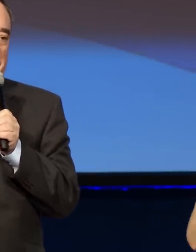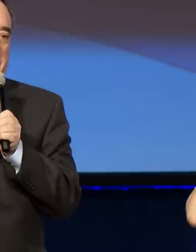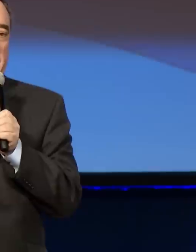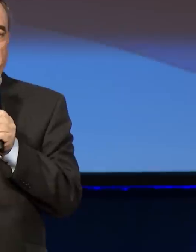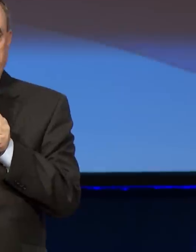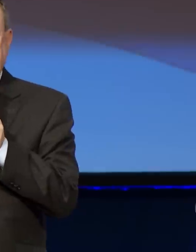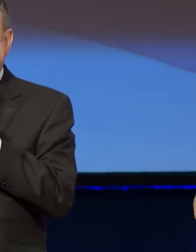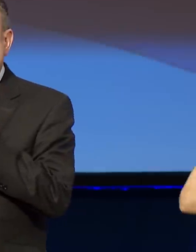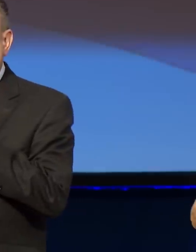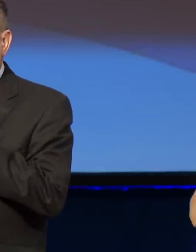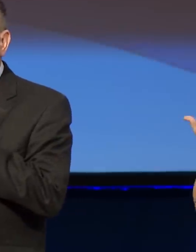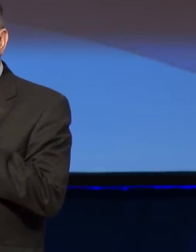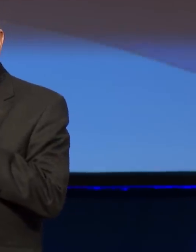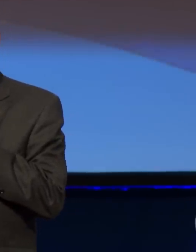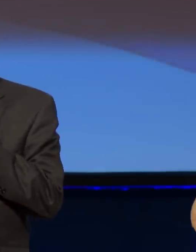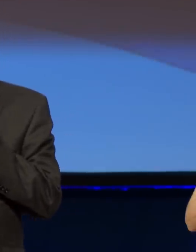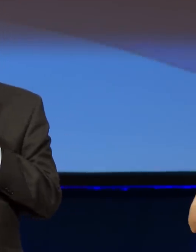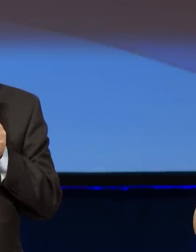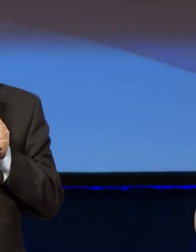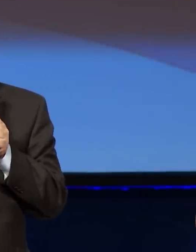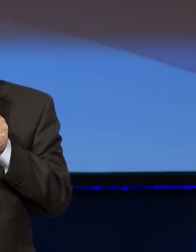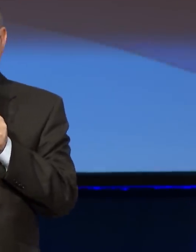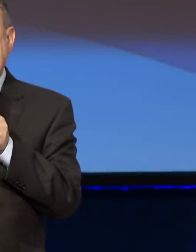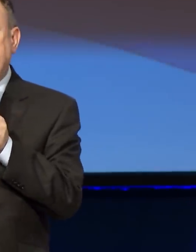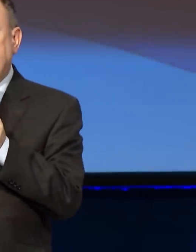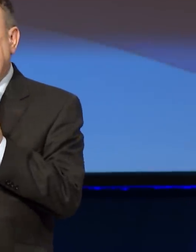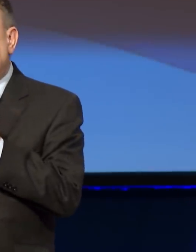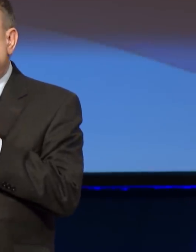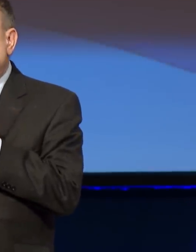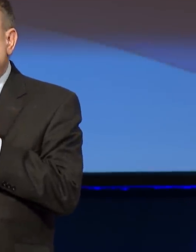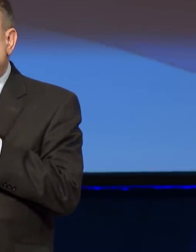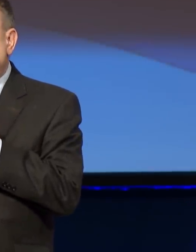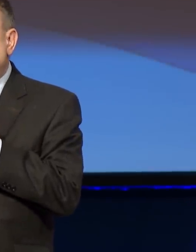how funny and amusing you thought it was. Now, in the case of, let's for example,